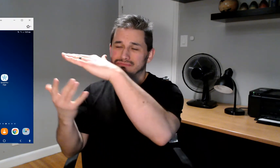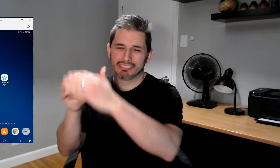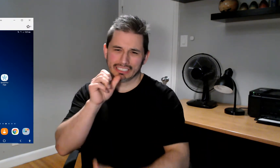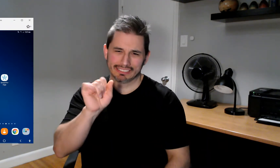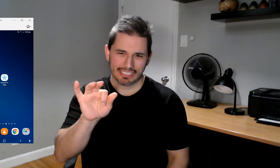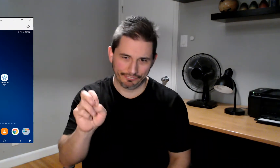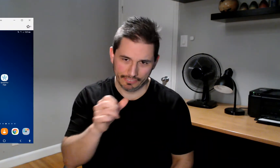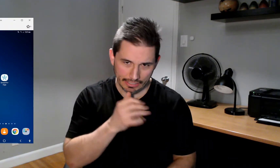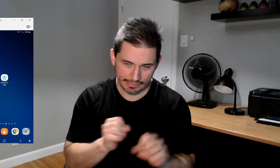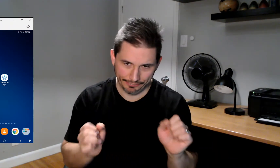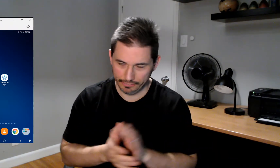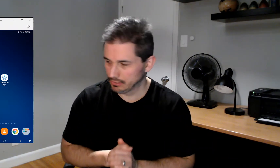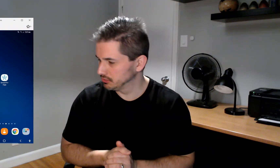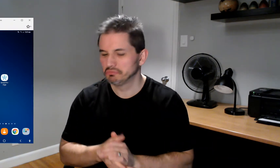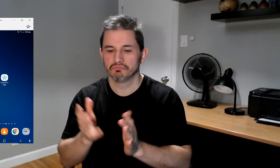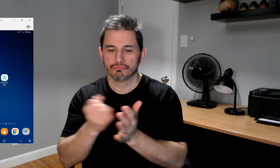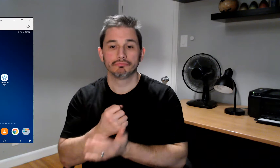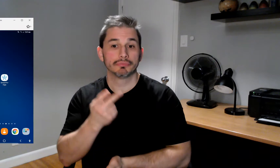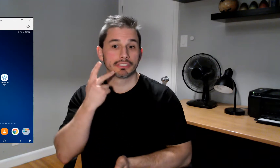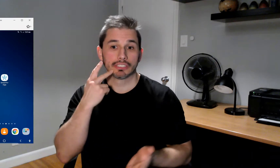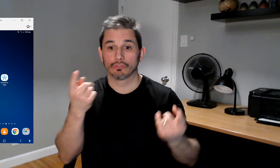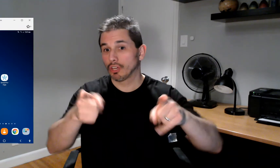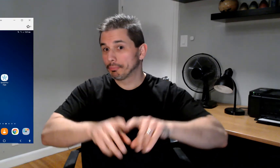I'm not going to light an actual fire. That wouldn't be very safe.